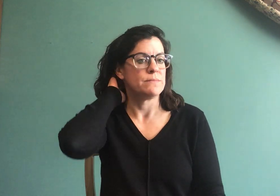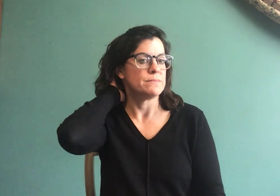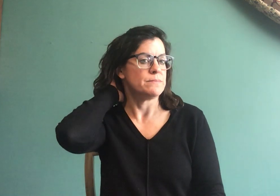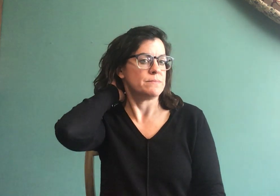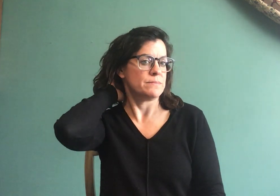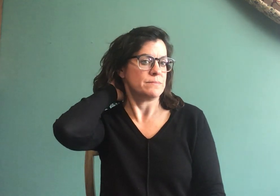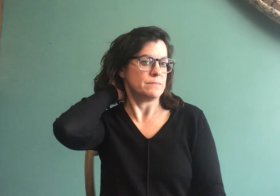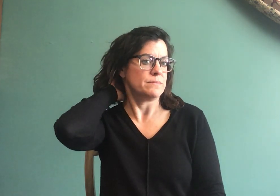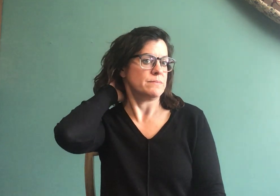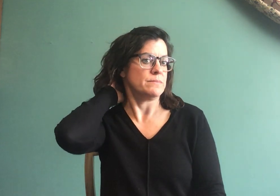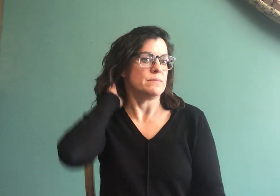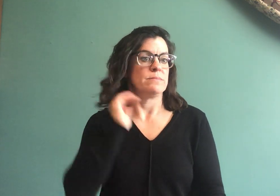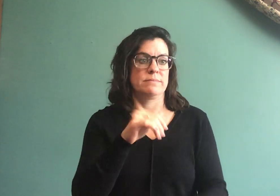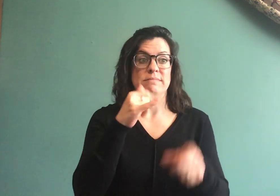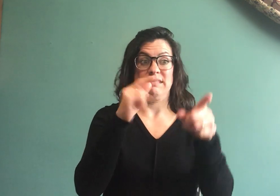So what I would